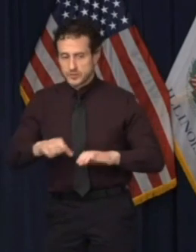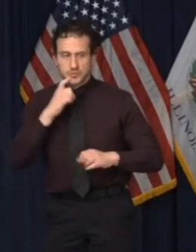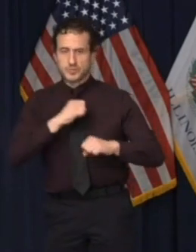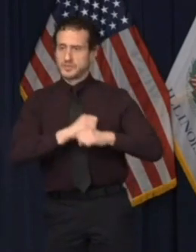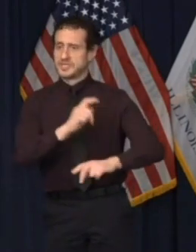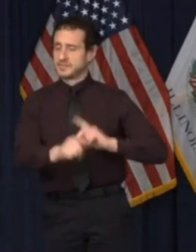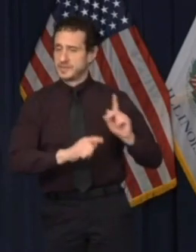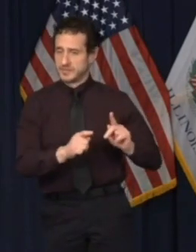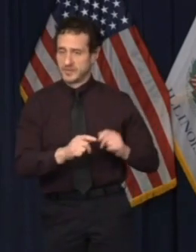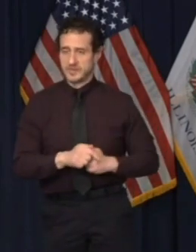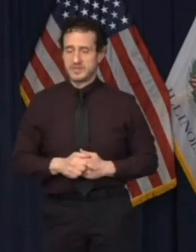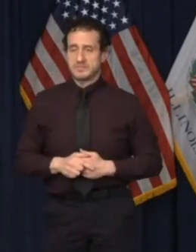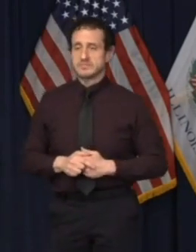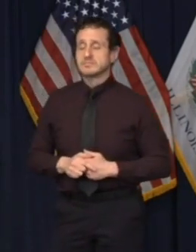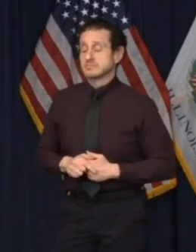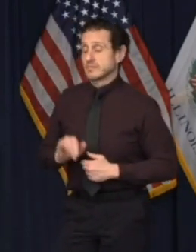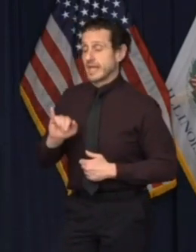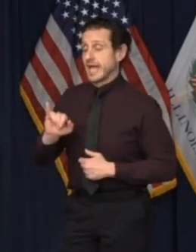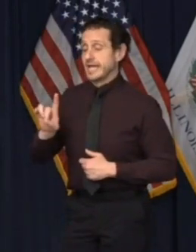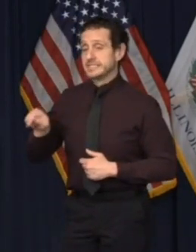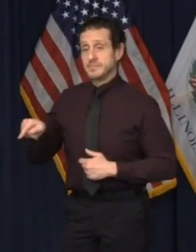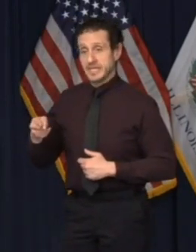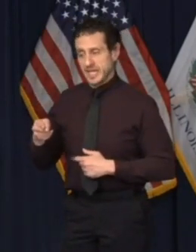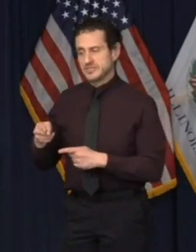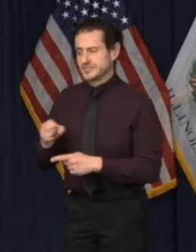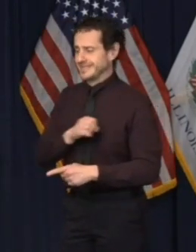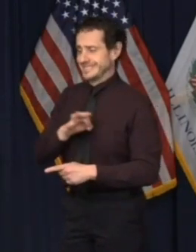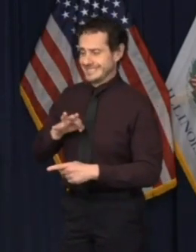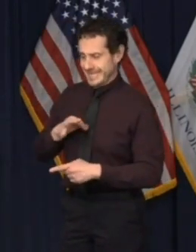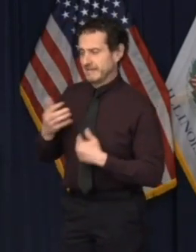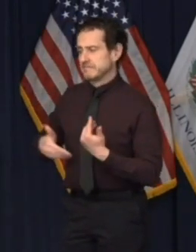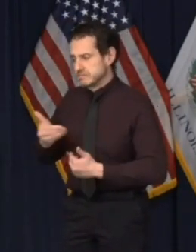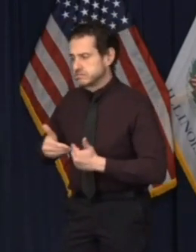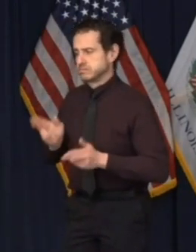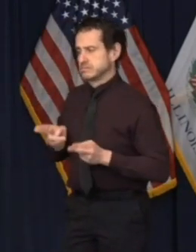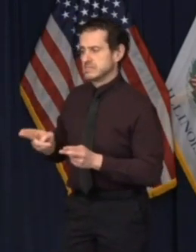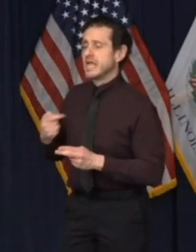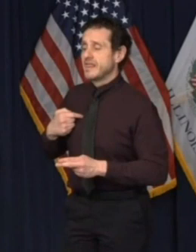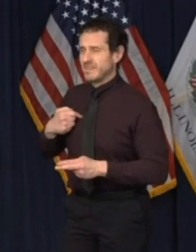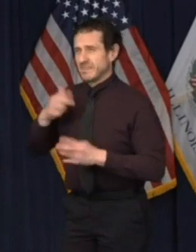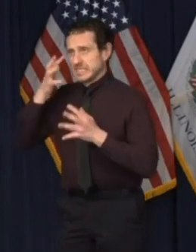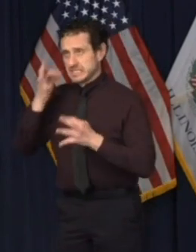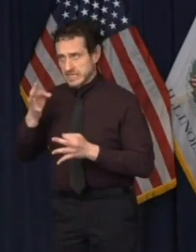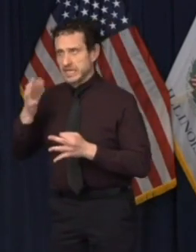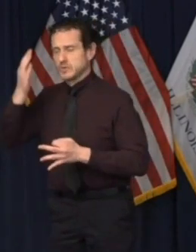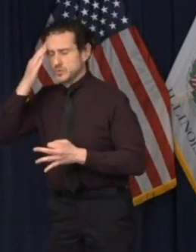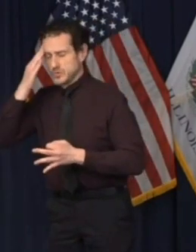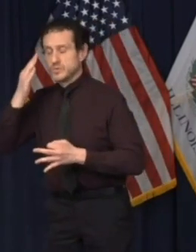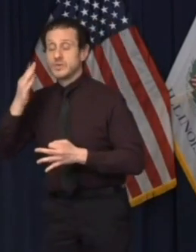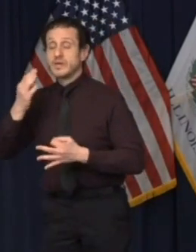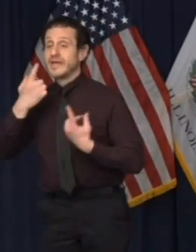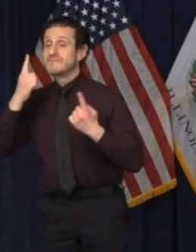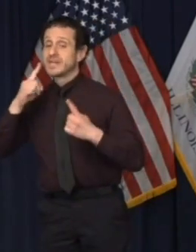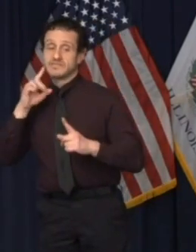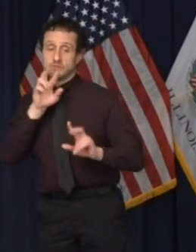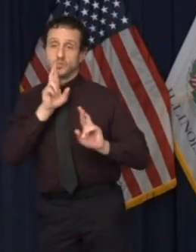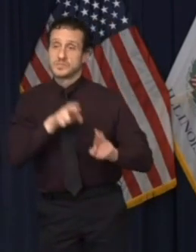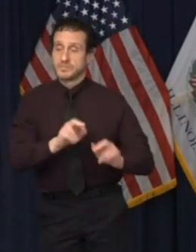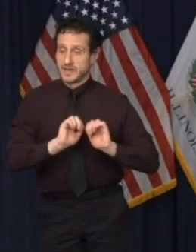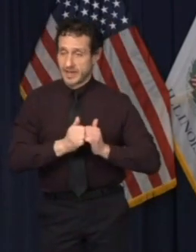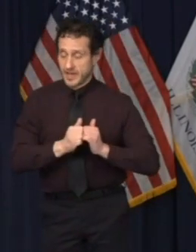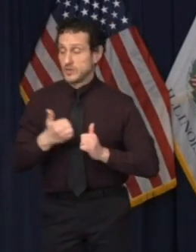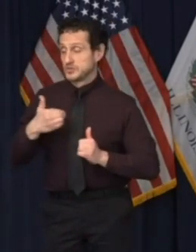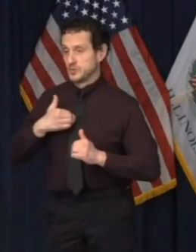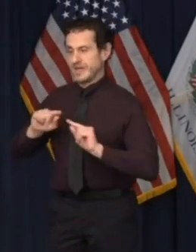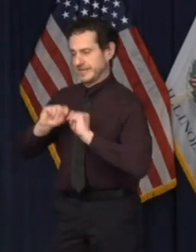So IDPH began to see that the most effective way to respond to an outbreak was to have a strike team of